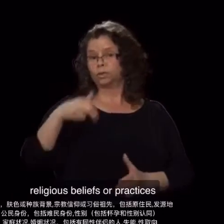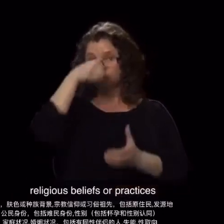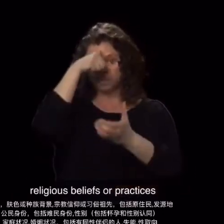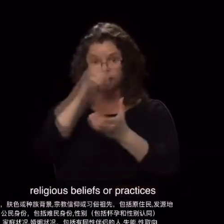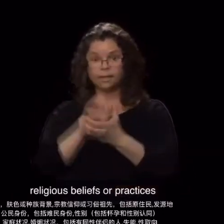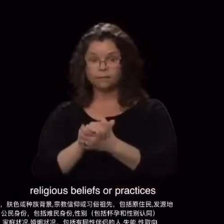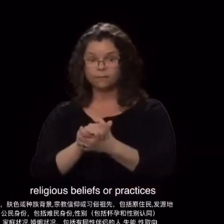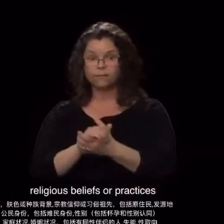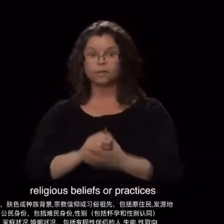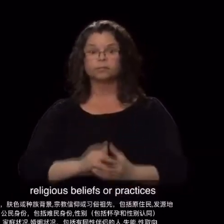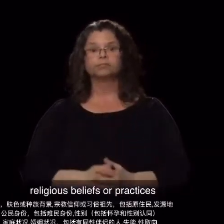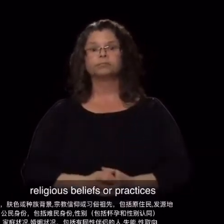religious beliefs or practices,